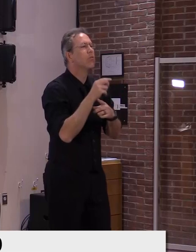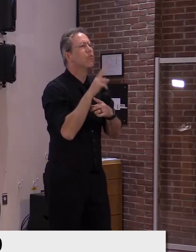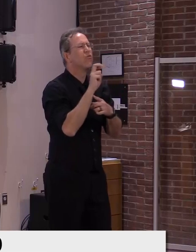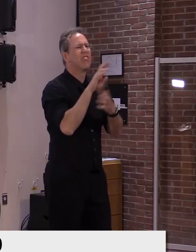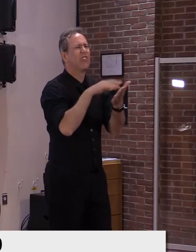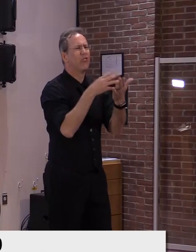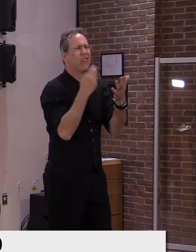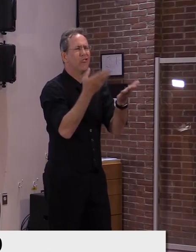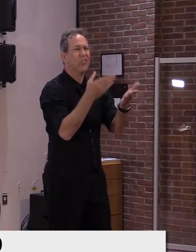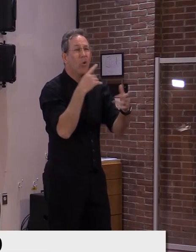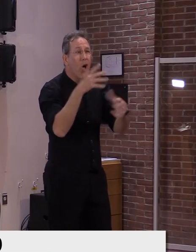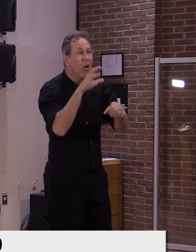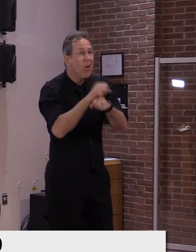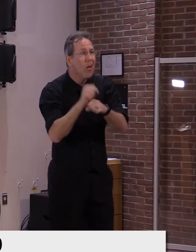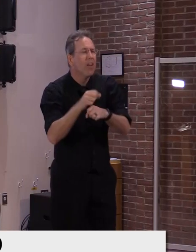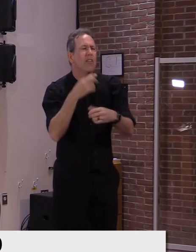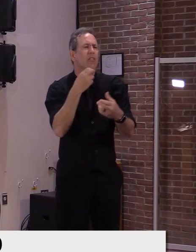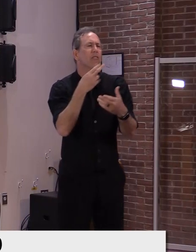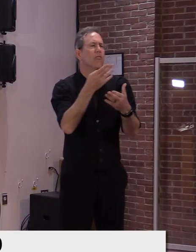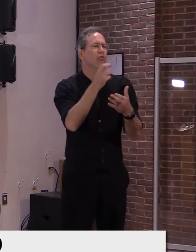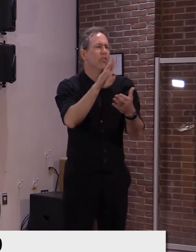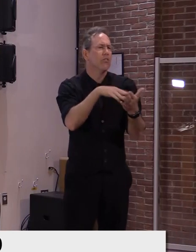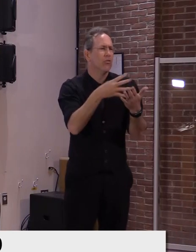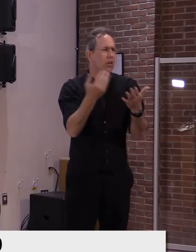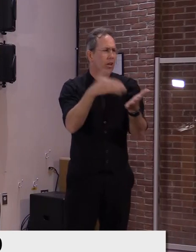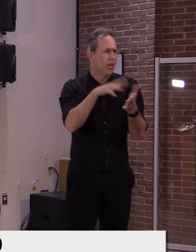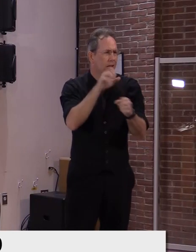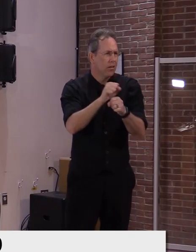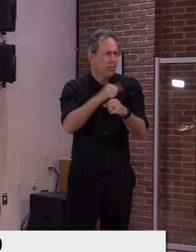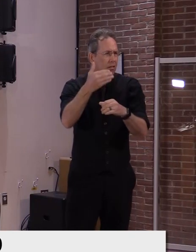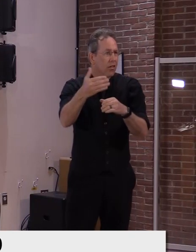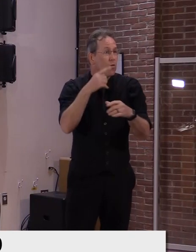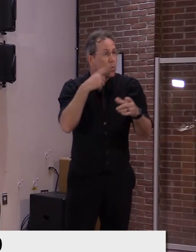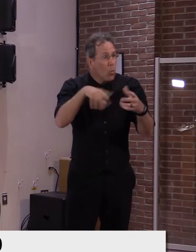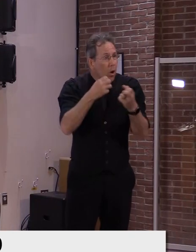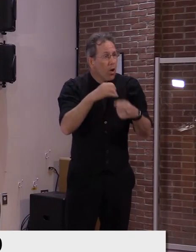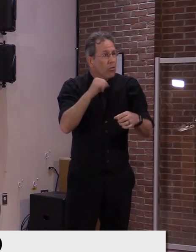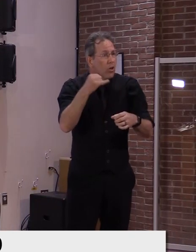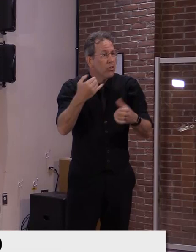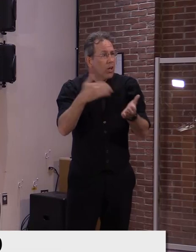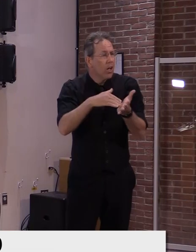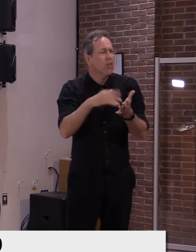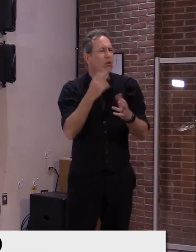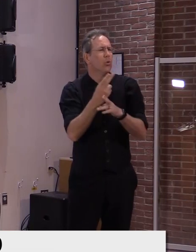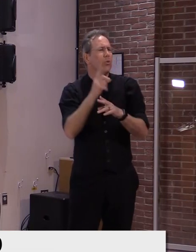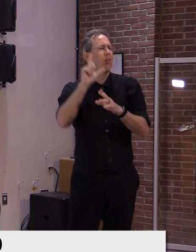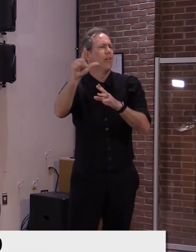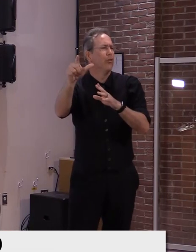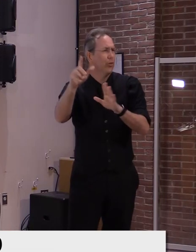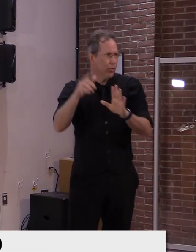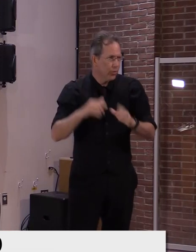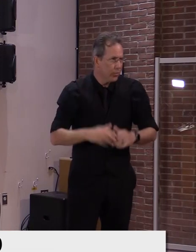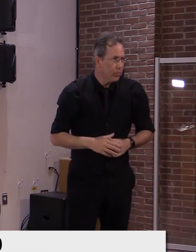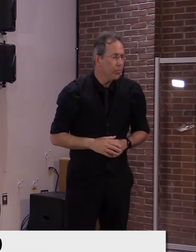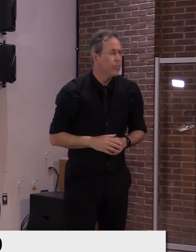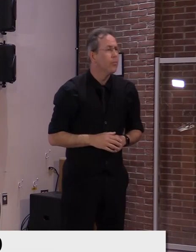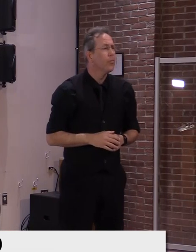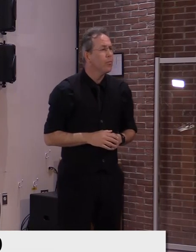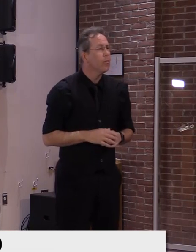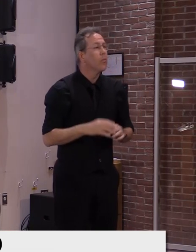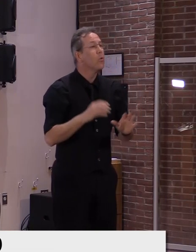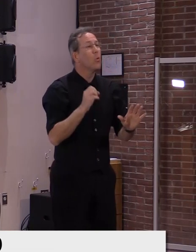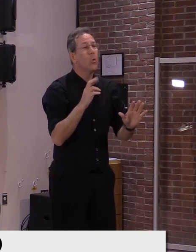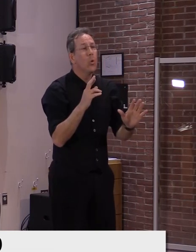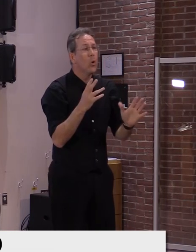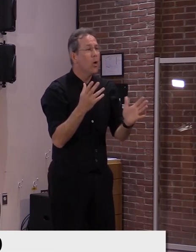Johnson & Johnson at a later date, if and when or they can keep with Johnson & Johnson at a later date